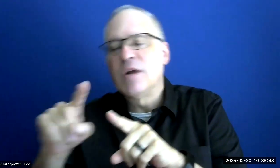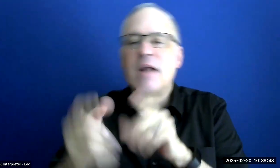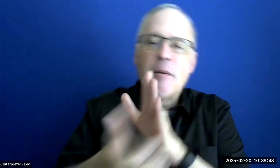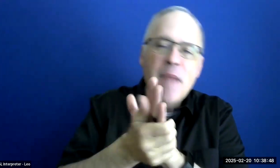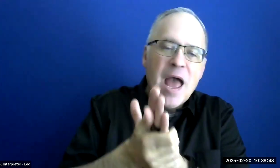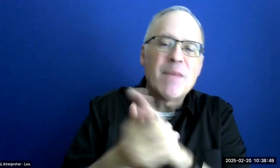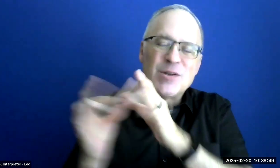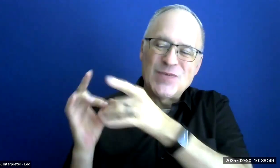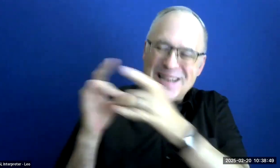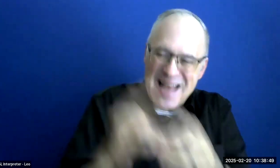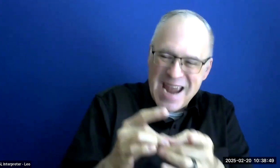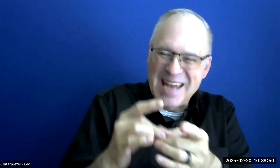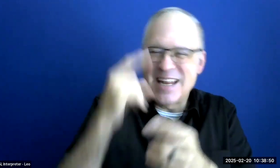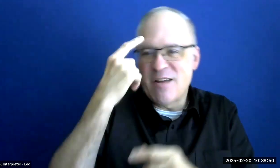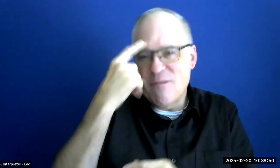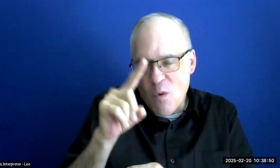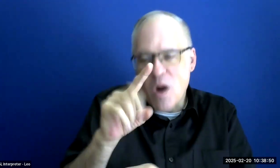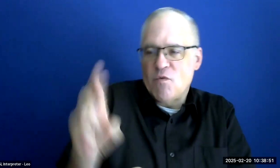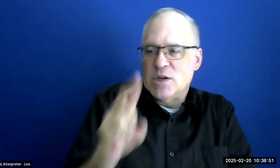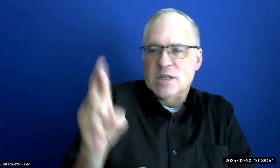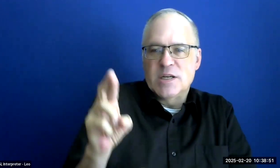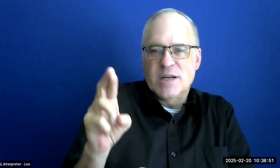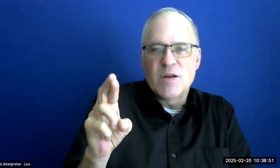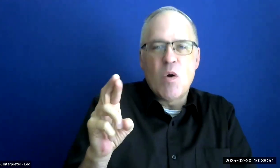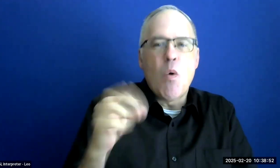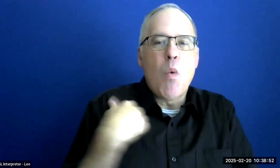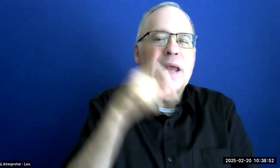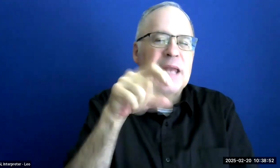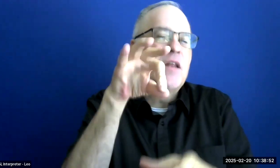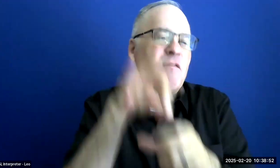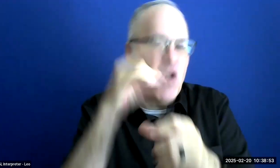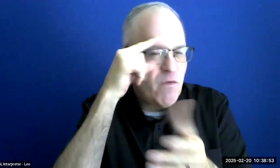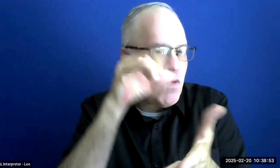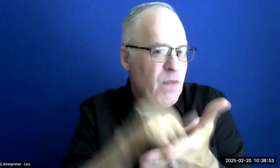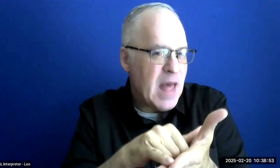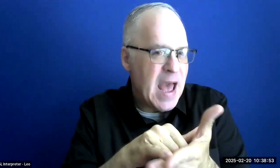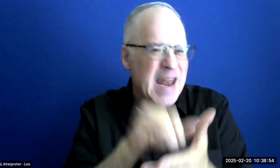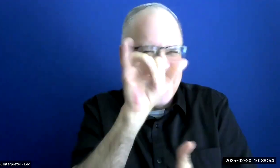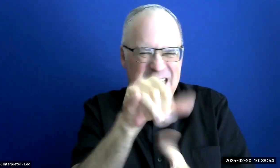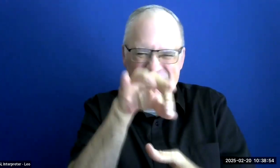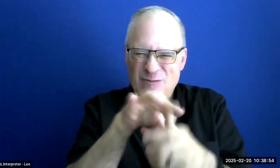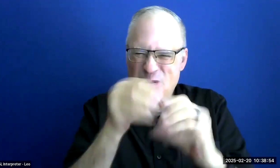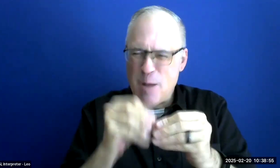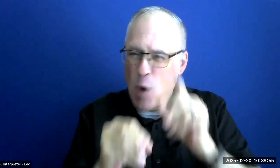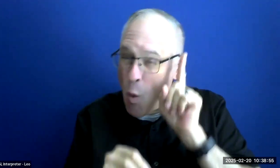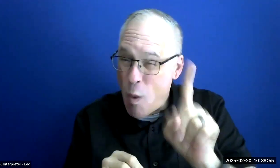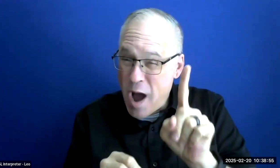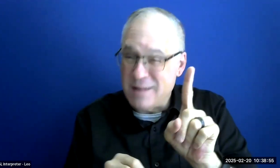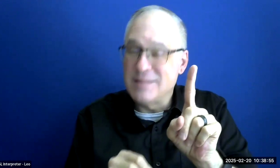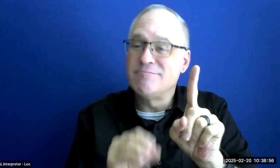of regionalization for which needs to be ratified. That will be vote number 1, ballot number